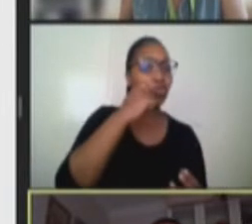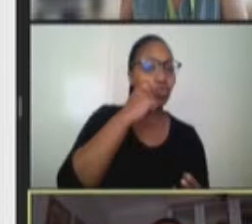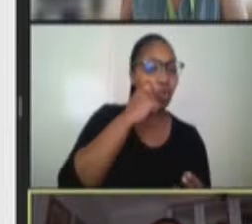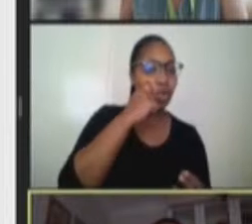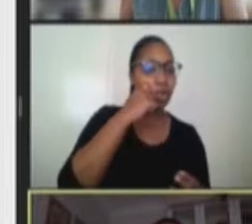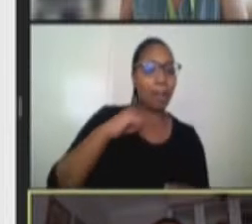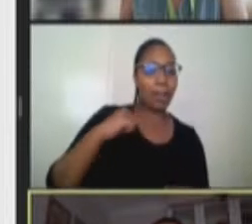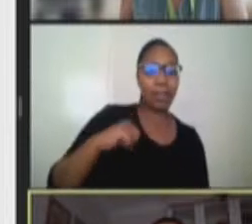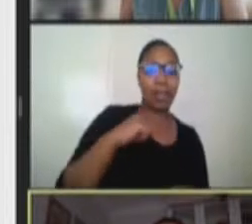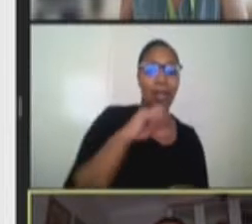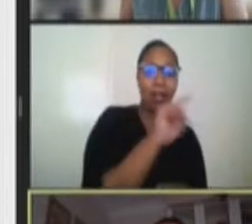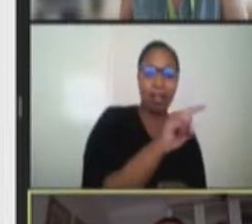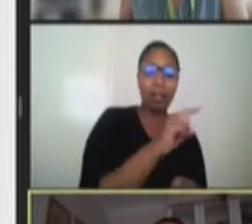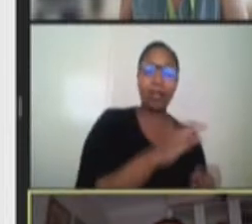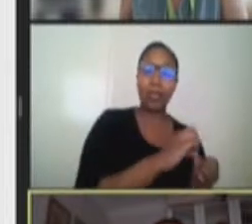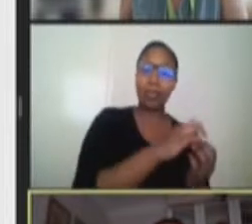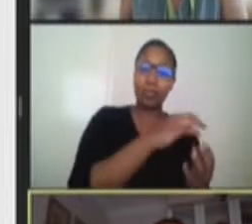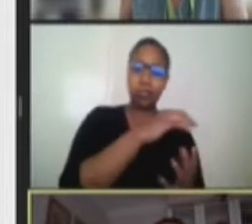to increase.